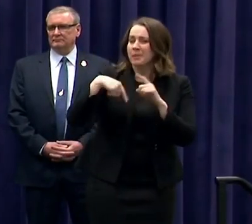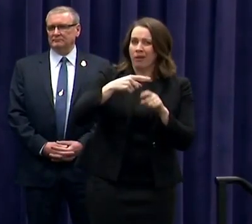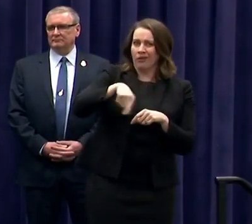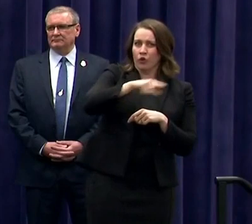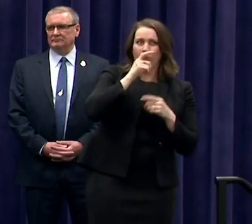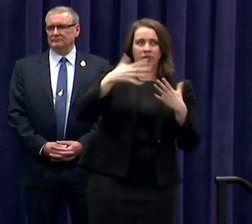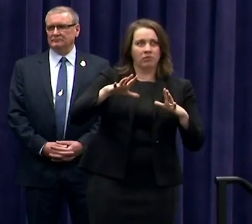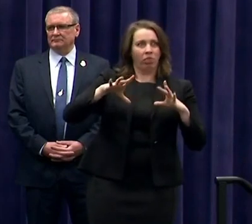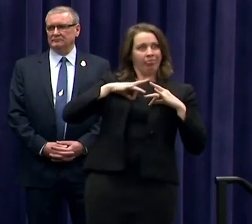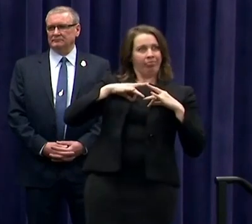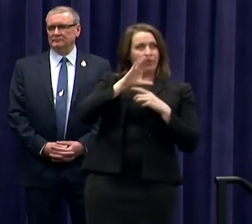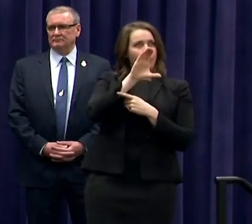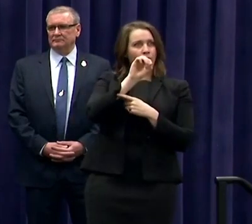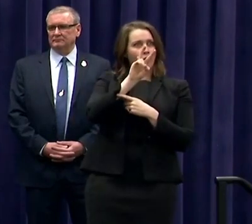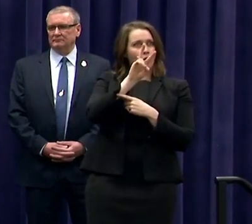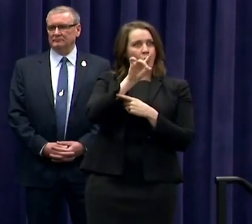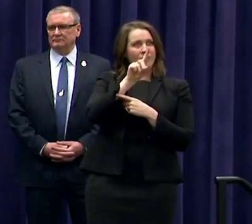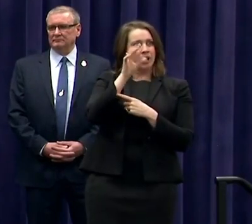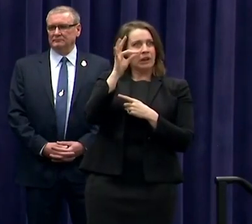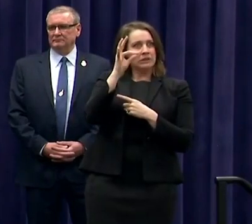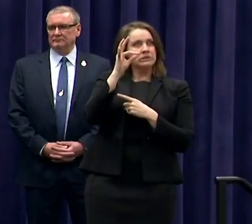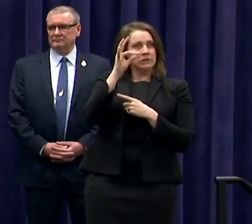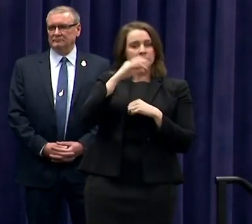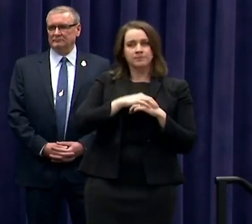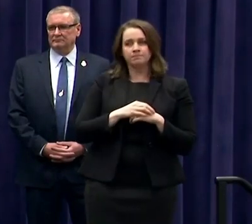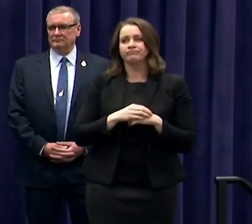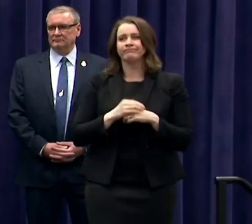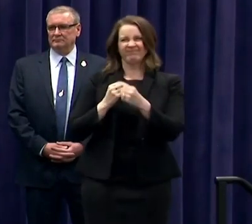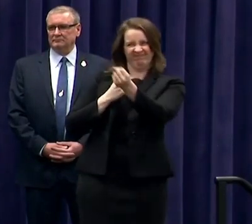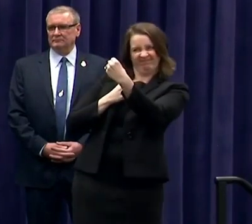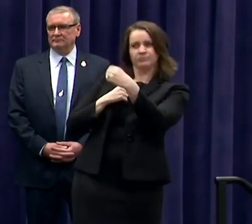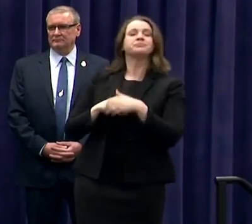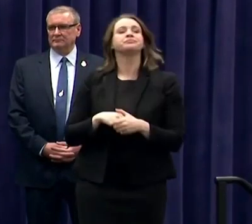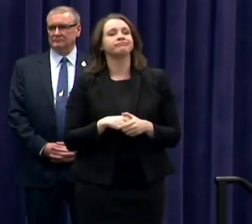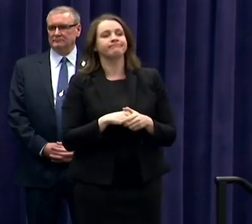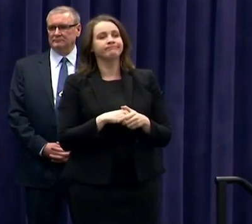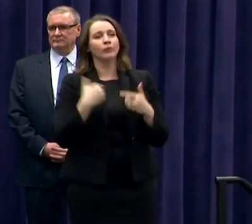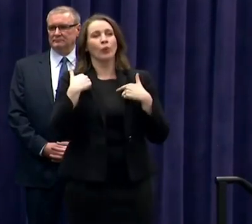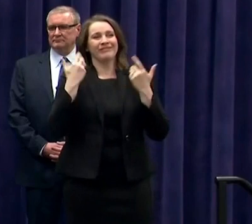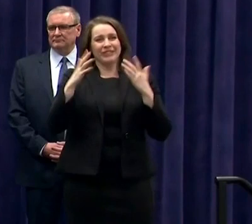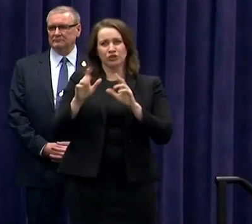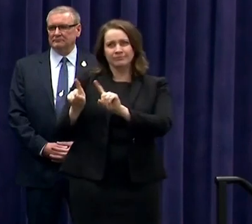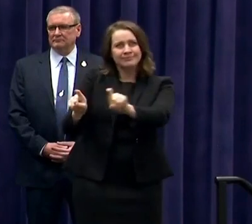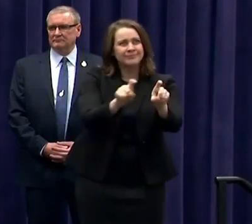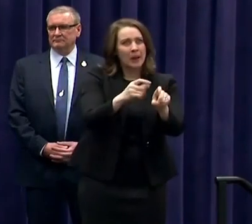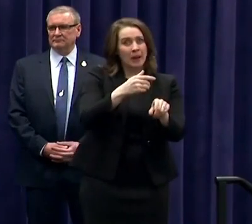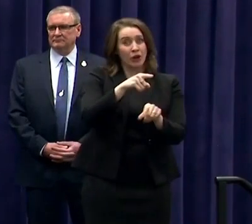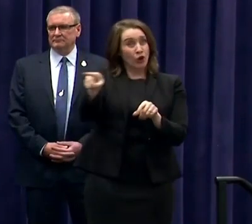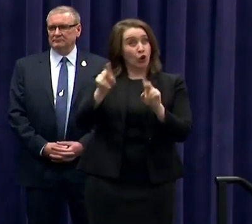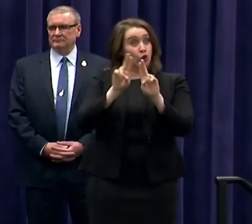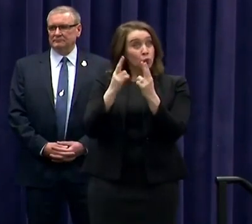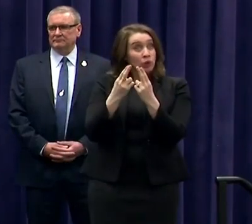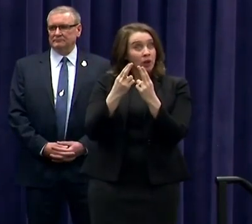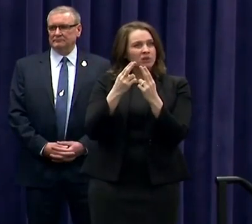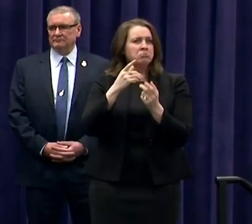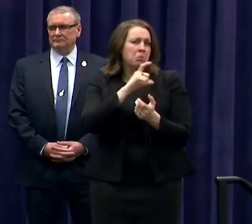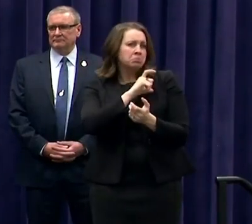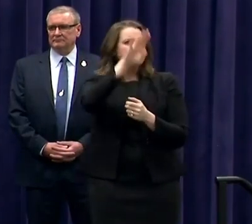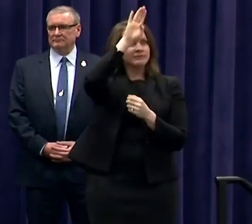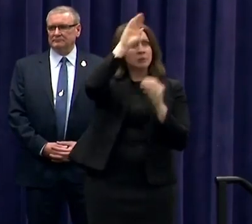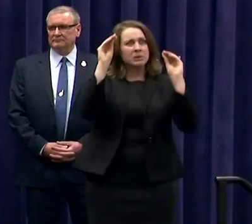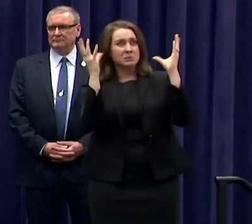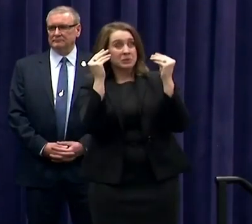it? Yeah. Right. Look, we have asked our members, if you are feeling ill, if you do not think you